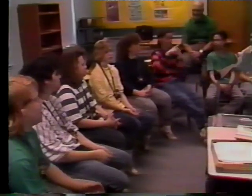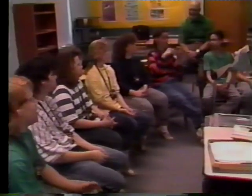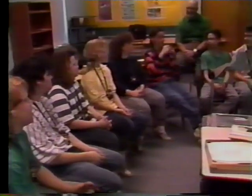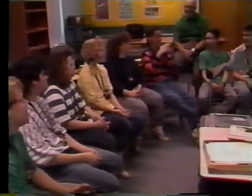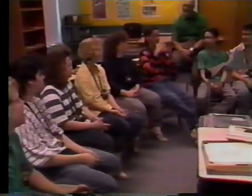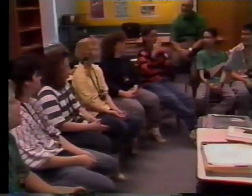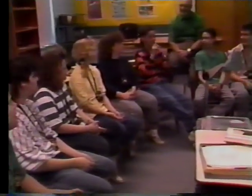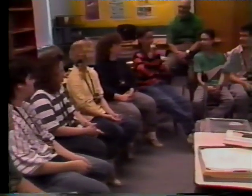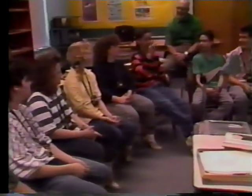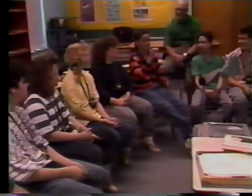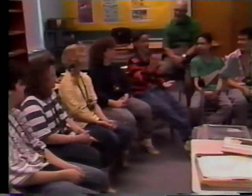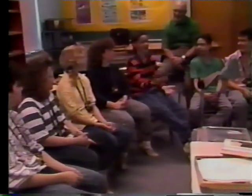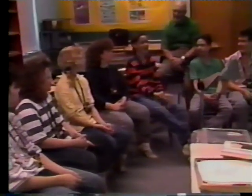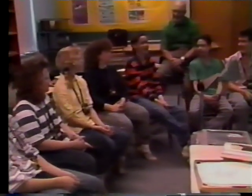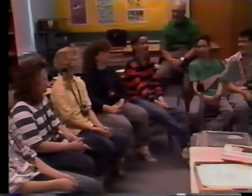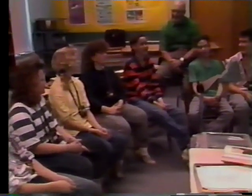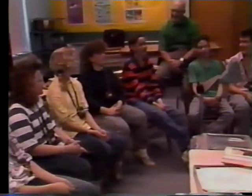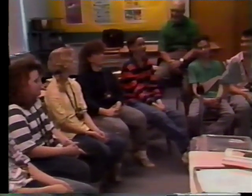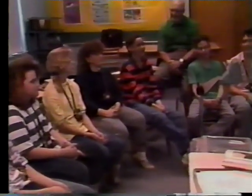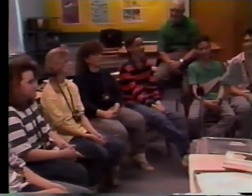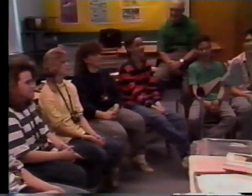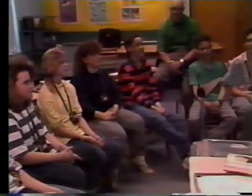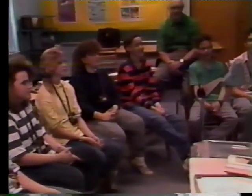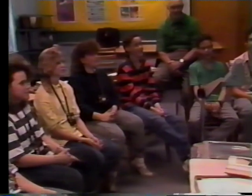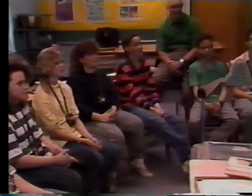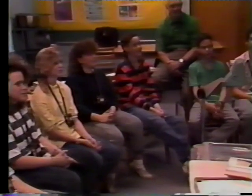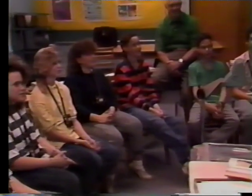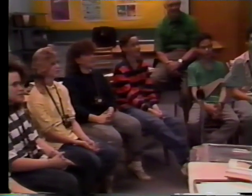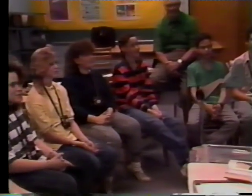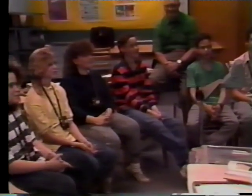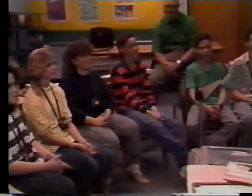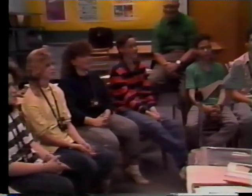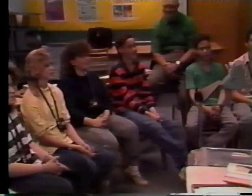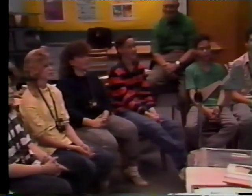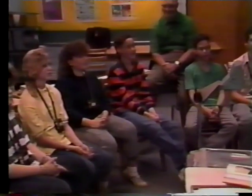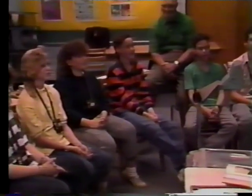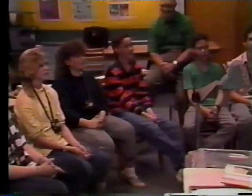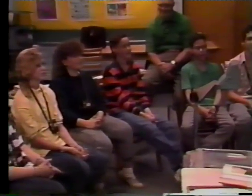Feeling our house in the sky. Very good. Very good.